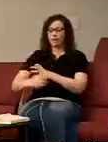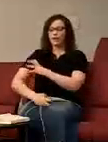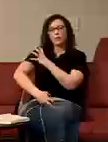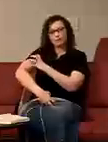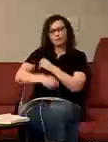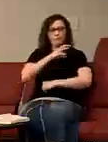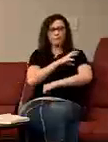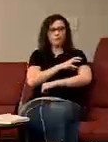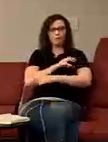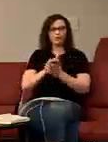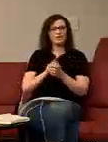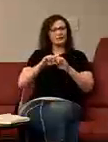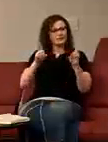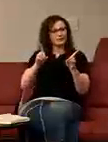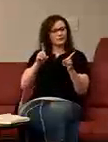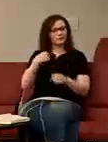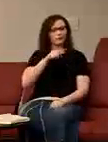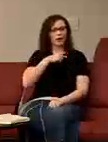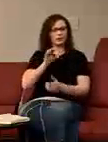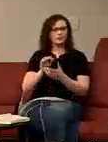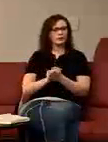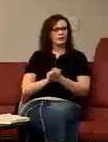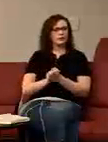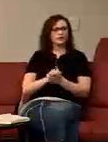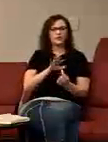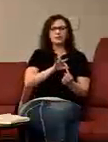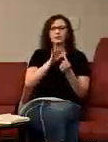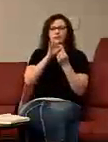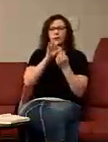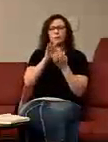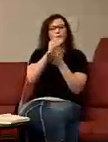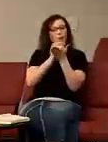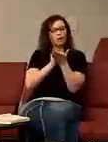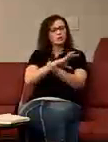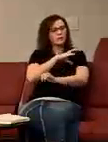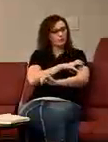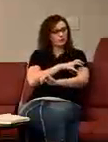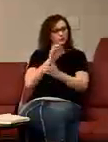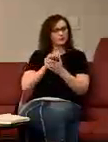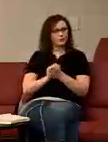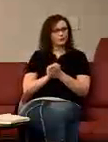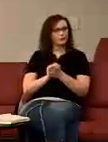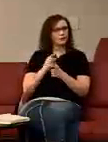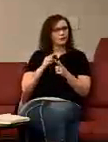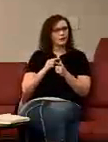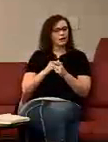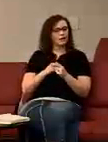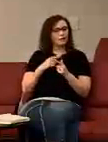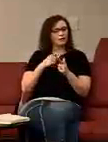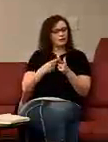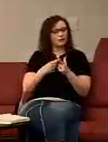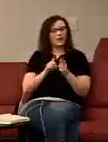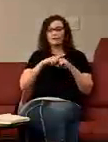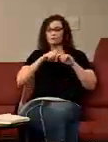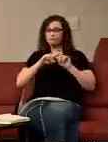ends are kind of like on the end there. And they come to specific parts of the muscle. And we have different ones to go to each one.